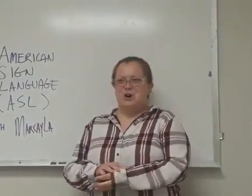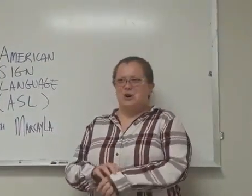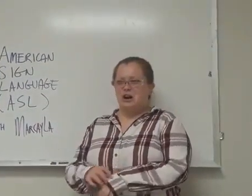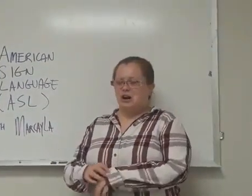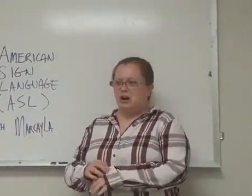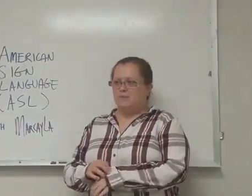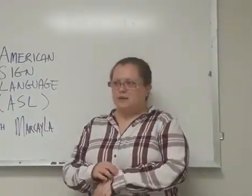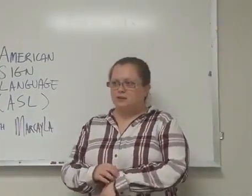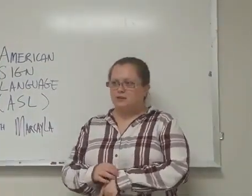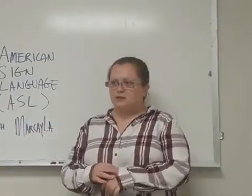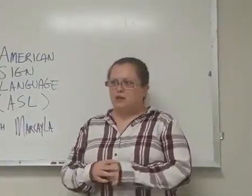So,